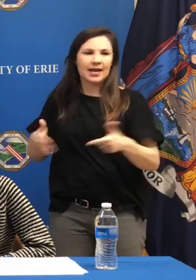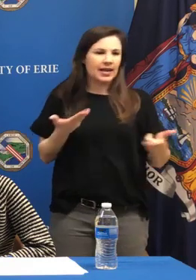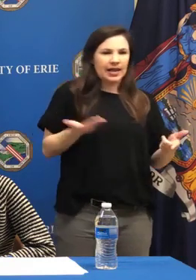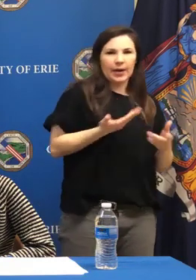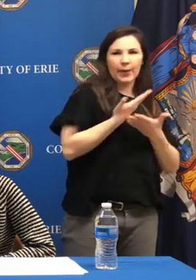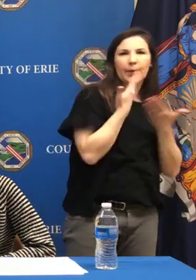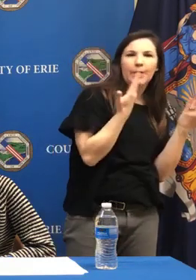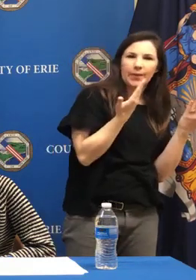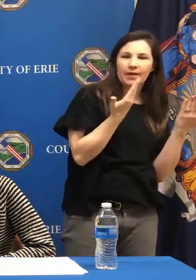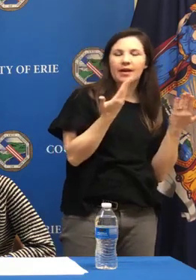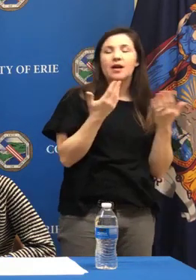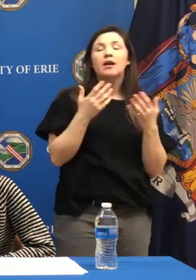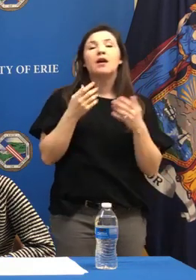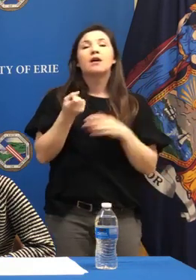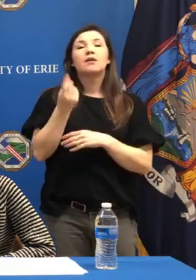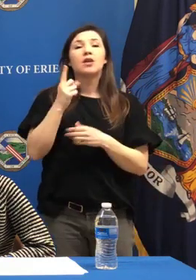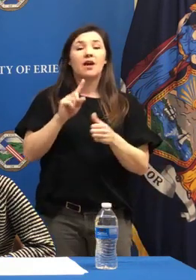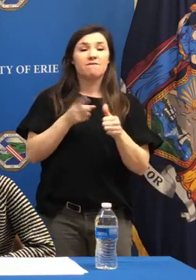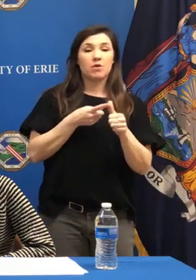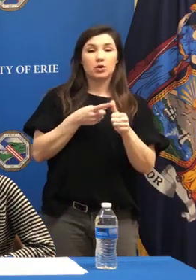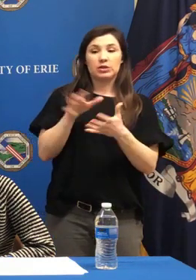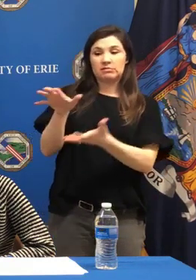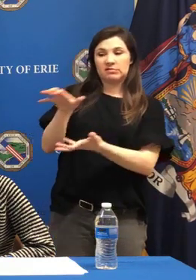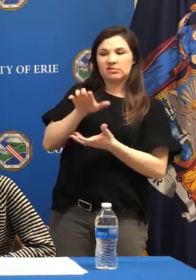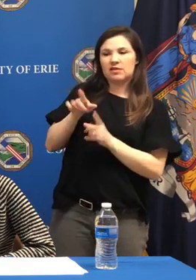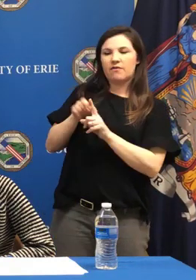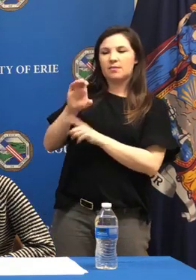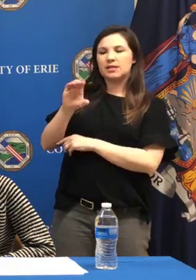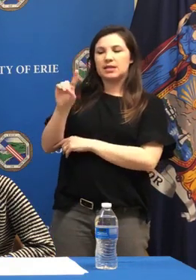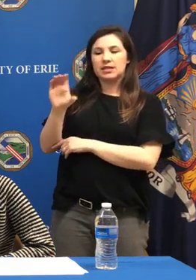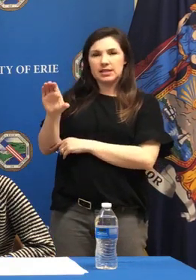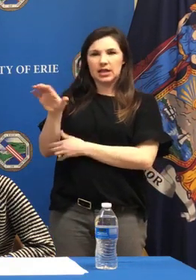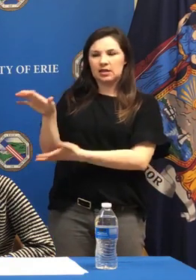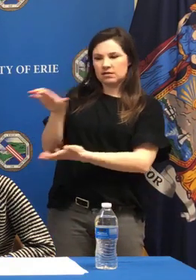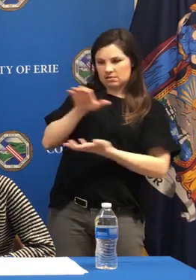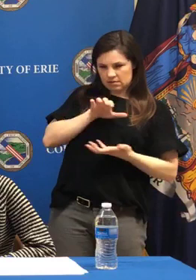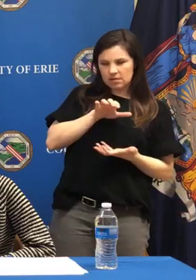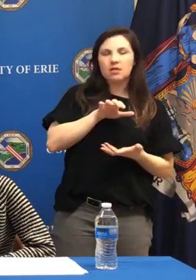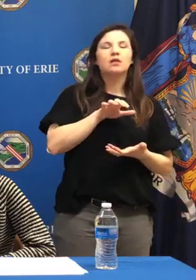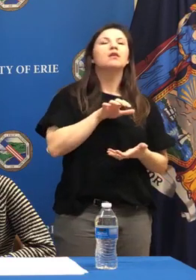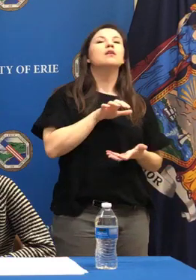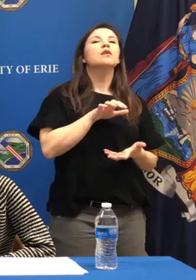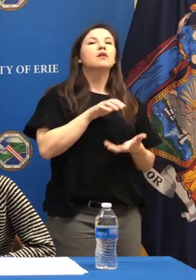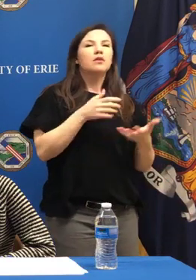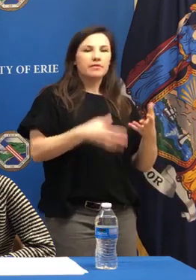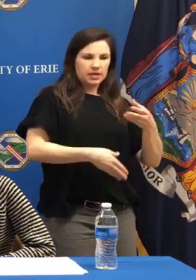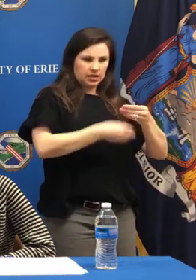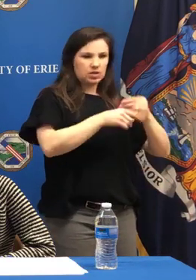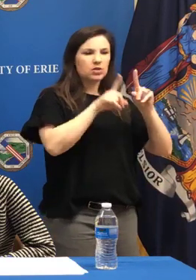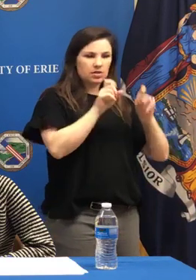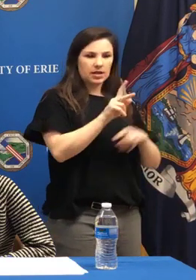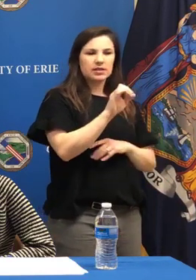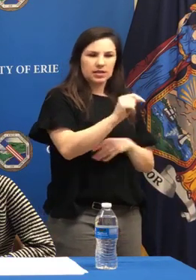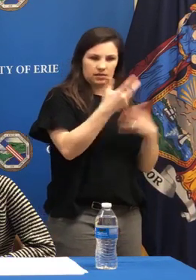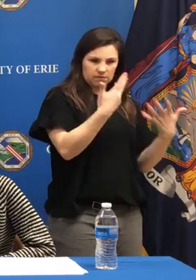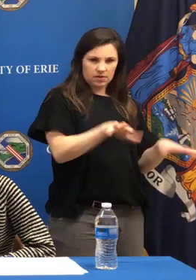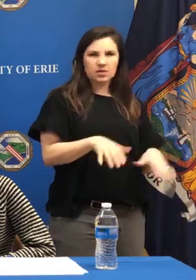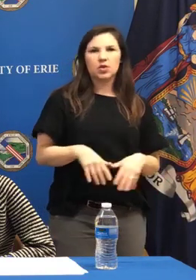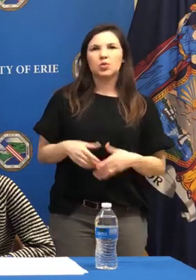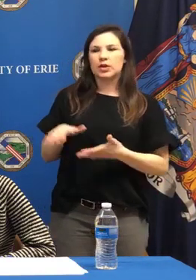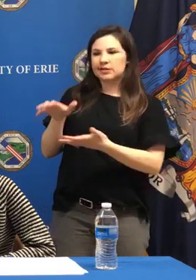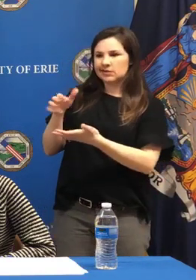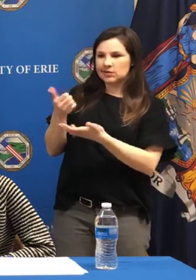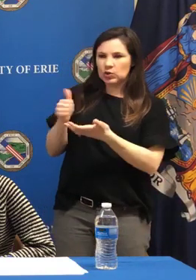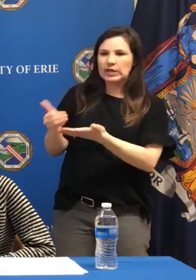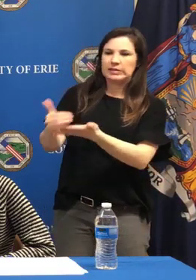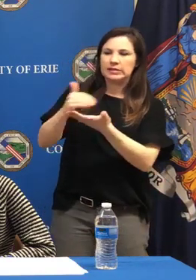As noted, our first batch came in from the CDC. We've gotten additional test kits, and we're working on the reagents as well from New